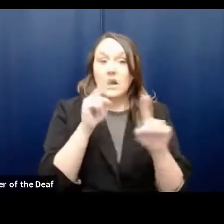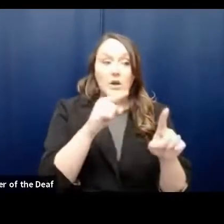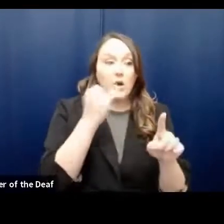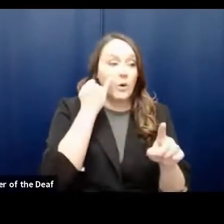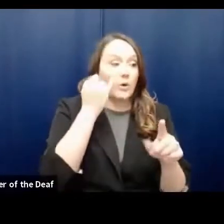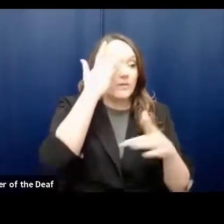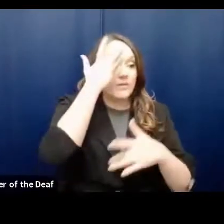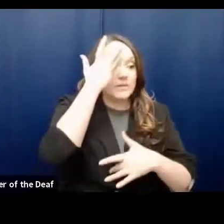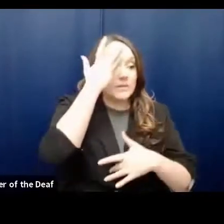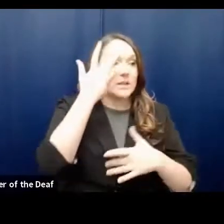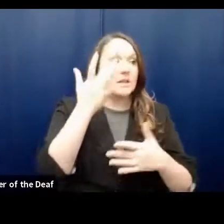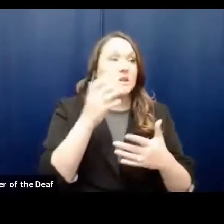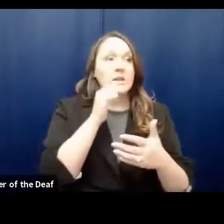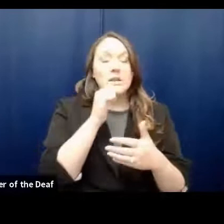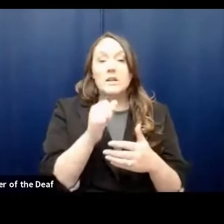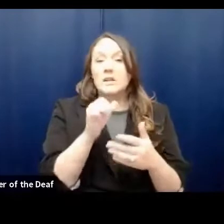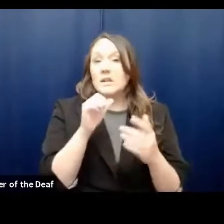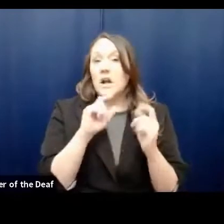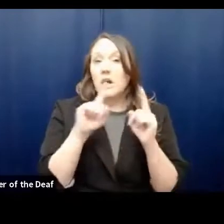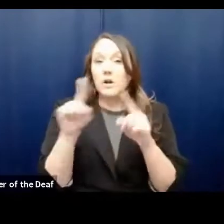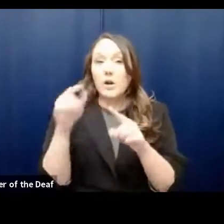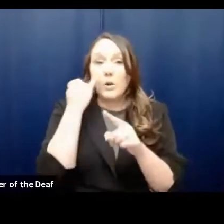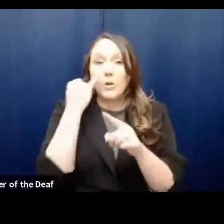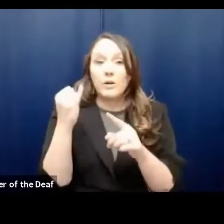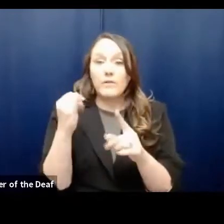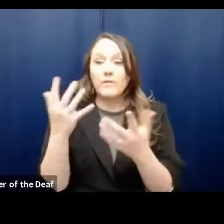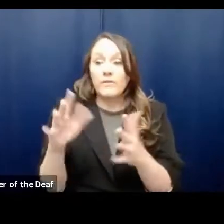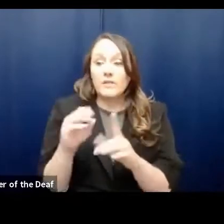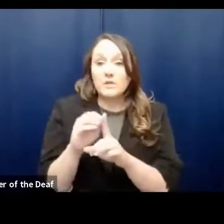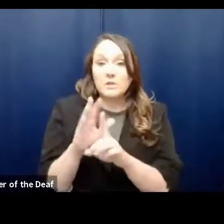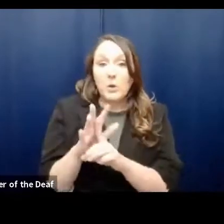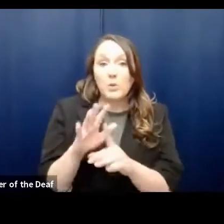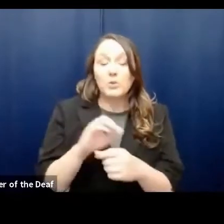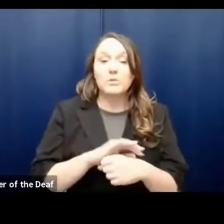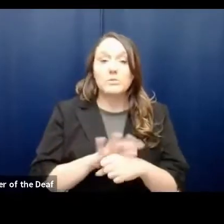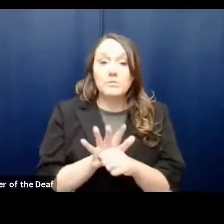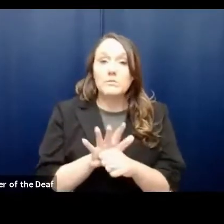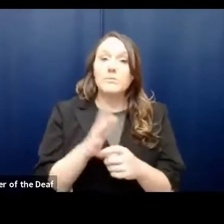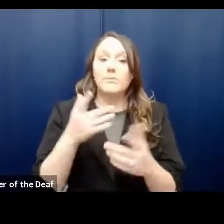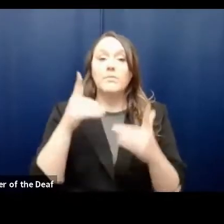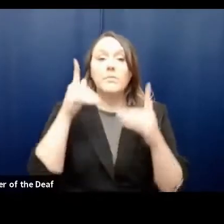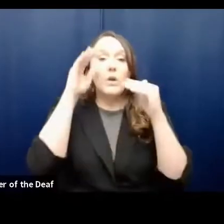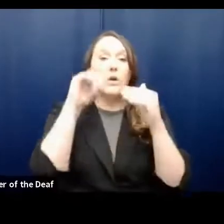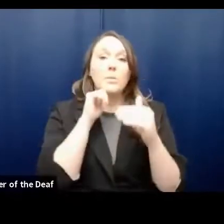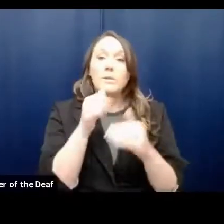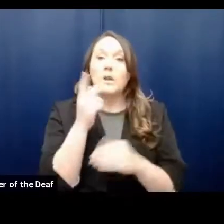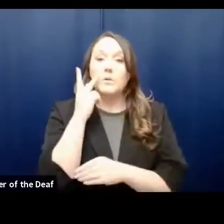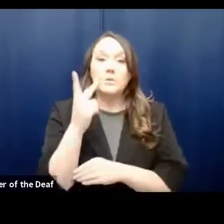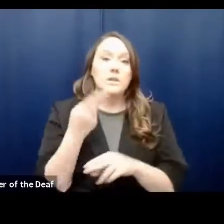go if they've been a contact to a case. So we're hopeful that we won't see a rise in cases from that, but we'll have to watch and